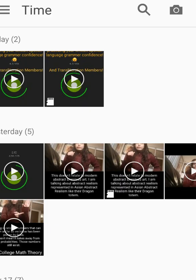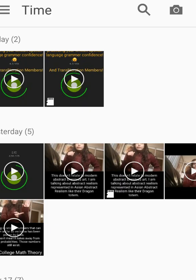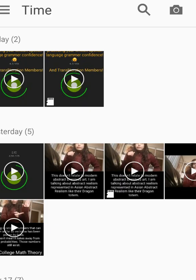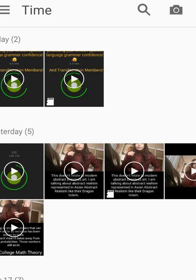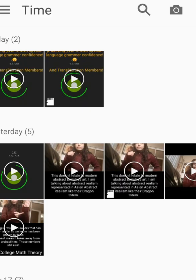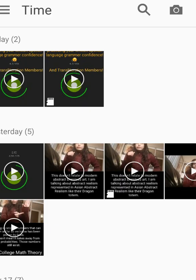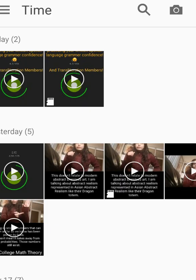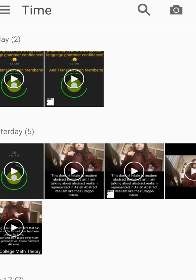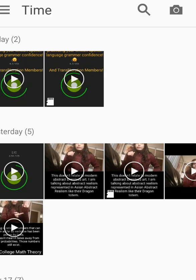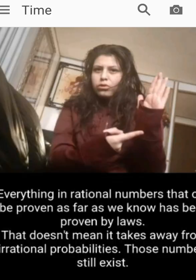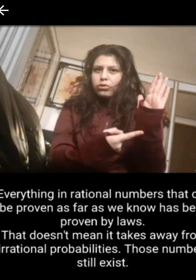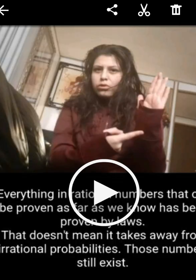in this.